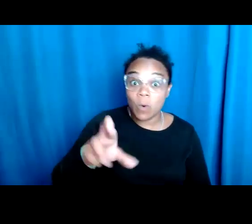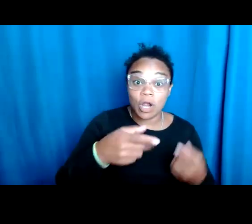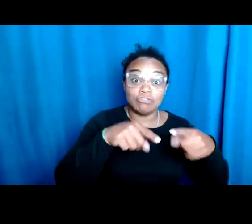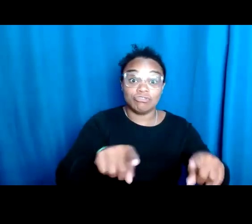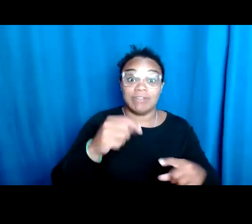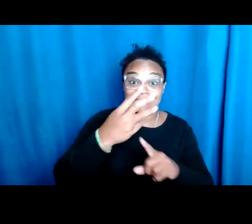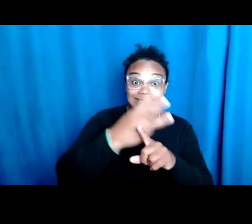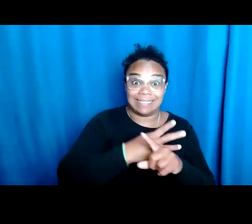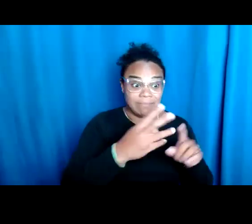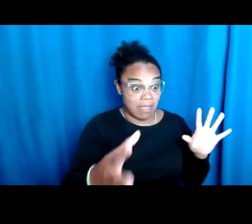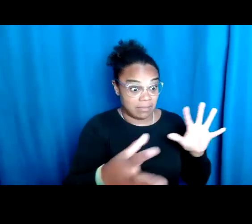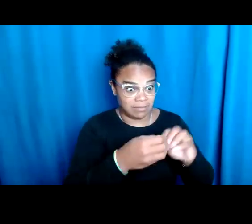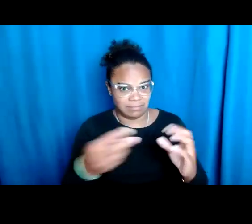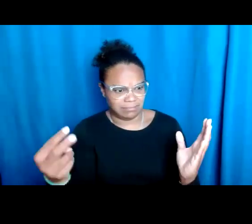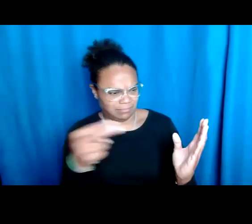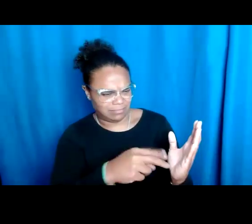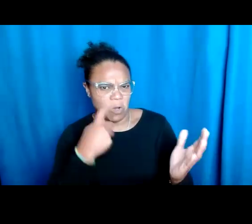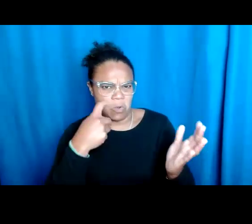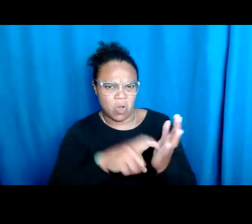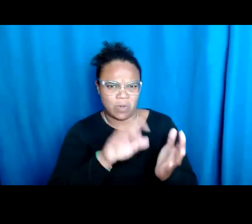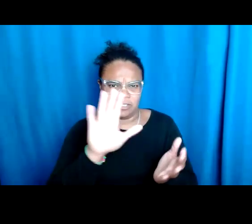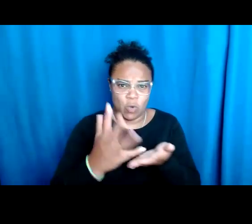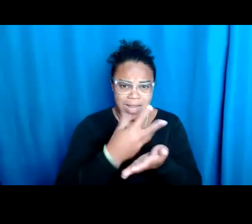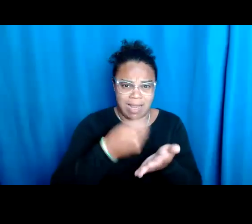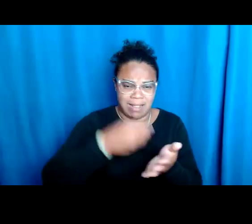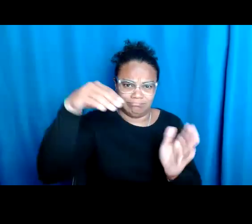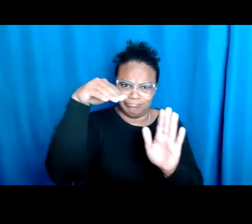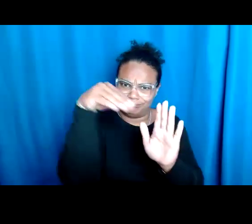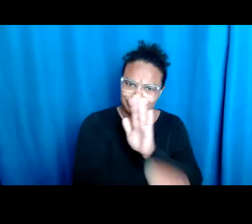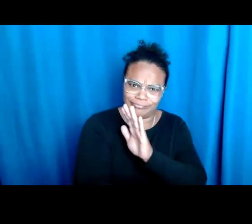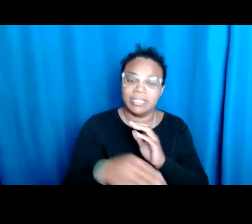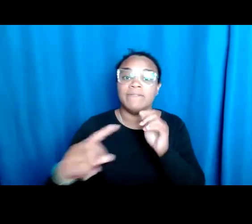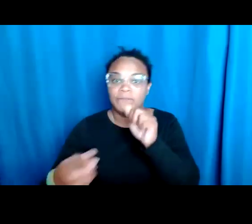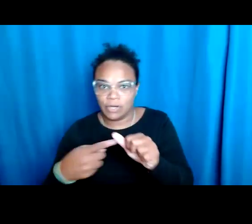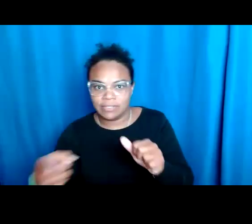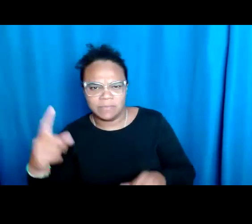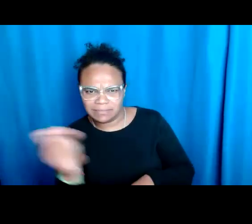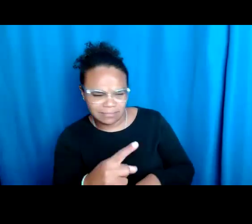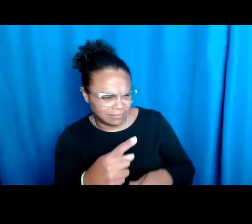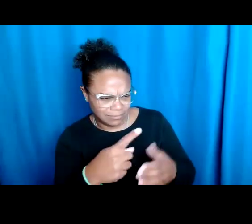period, they're going to first ask to see what's the explanation.